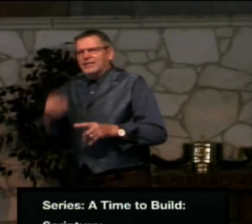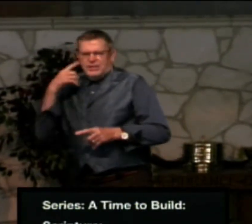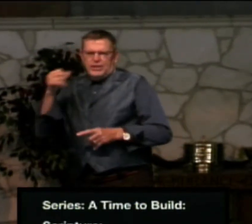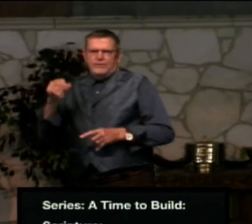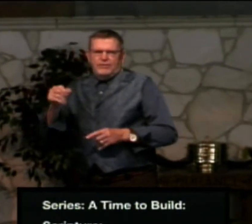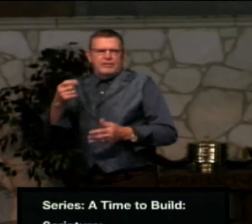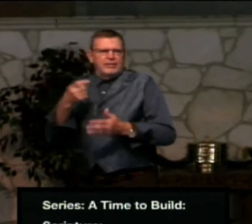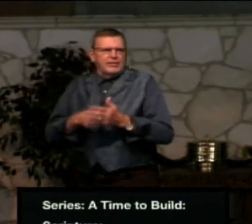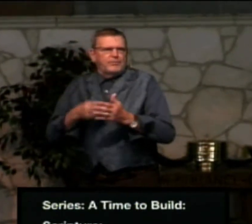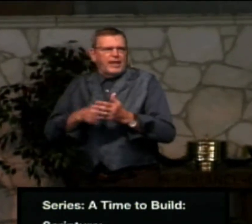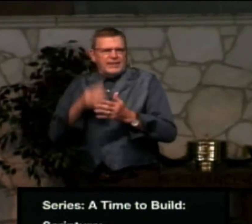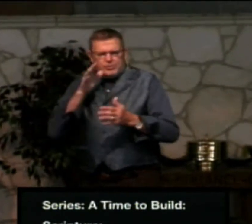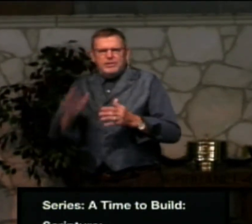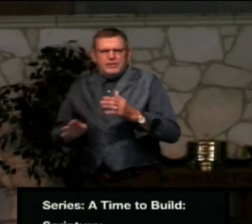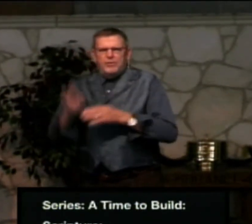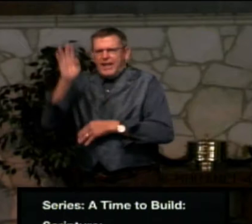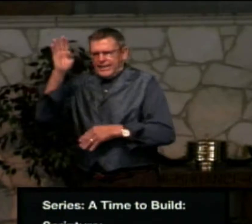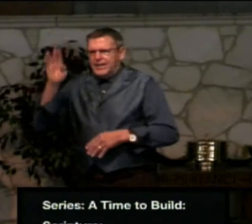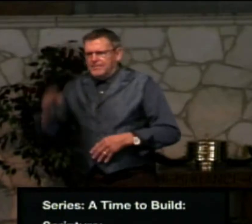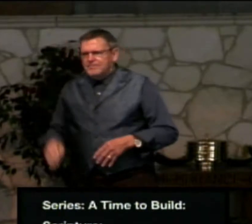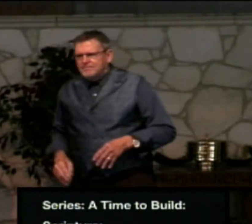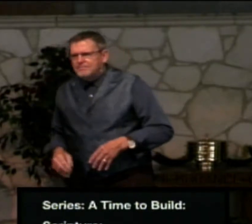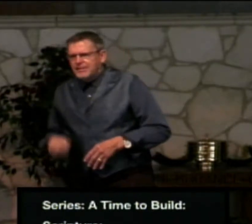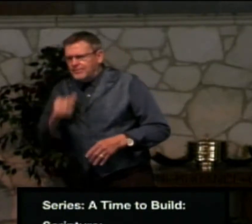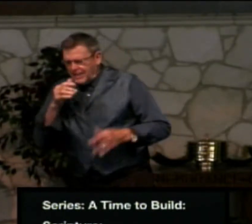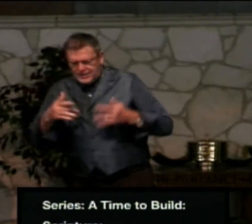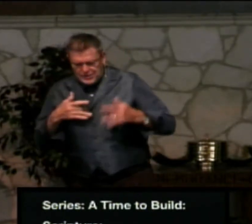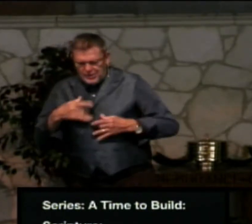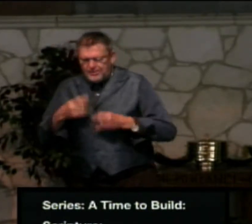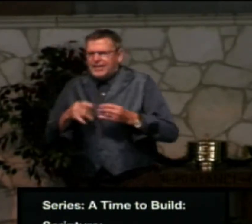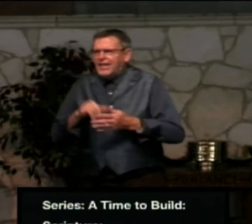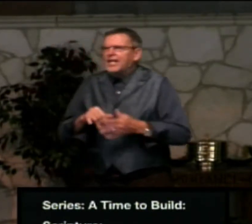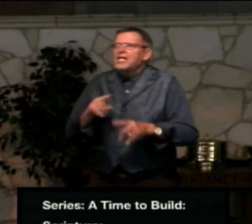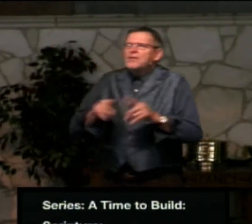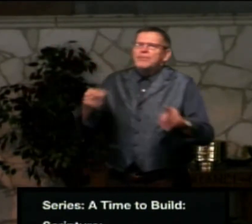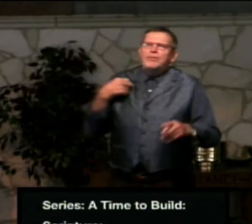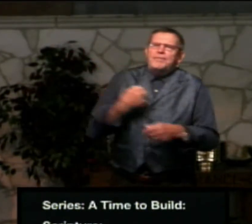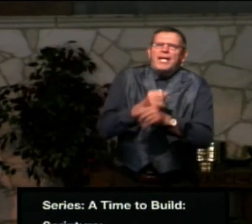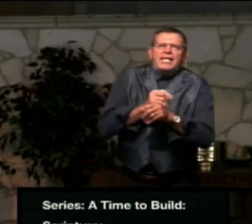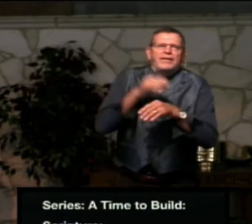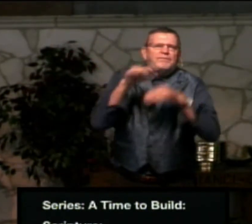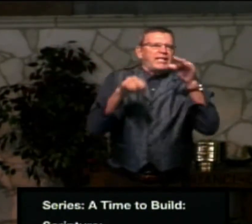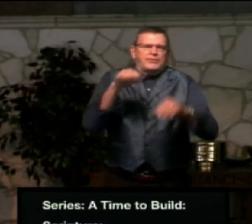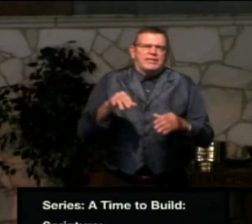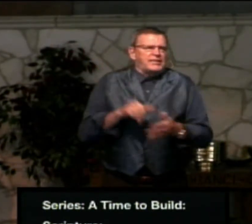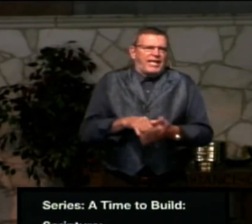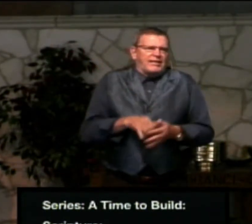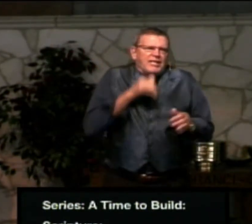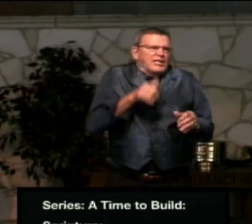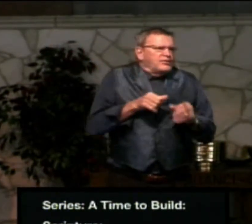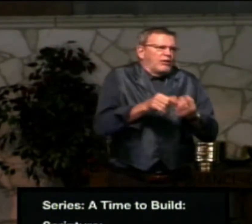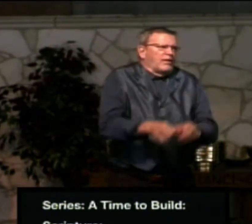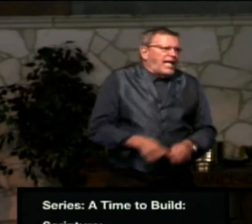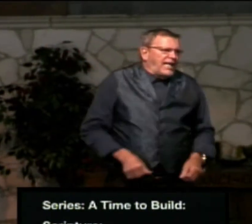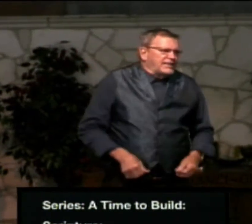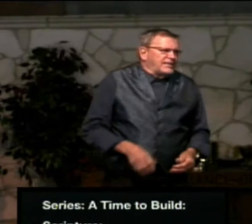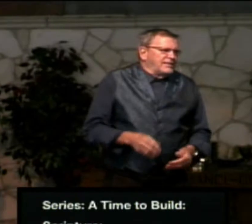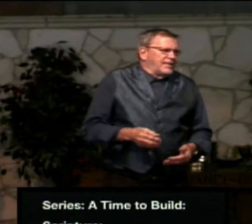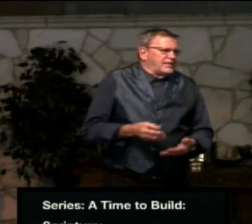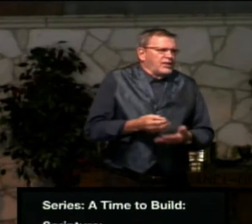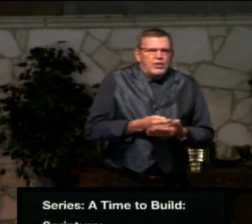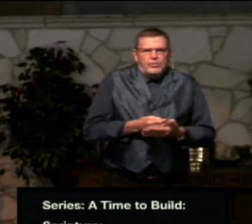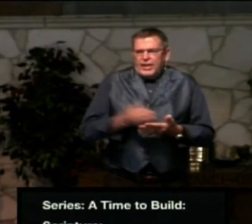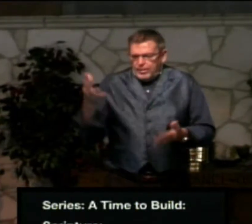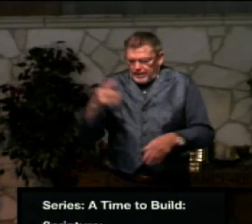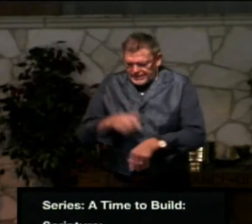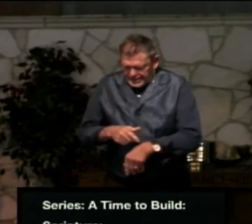$25. But silver, the price will go back up. I'm not concerned about that. But we make investments that don't last, and